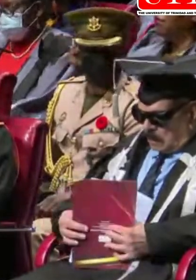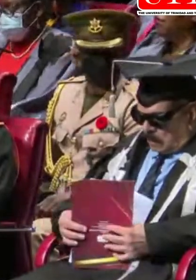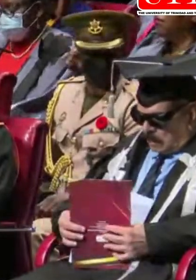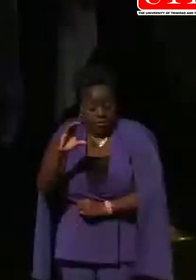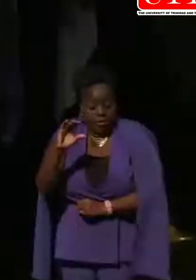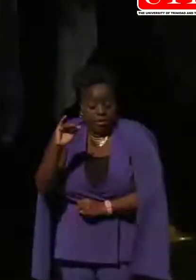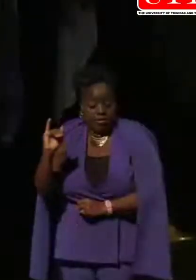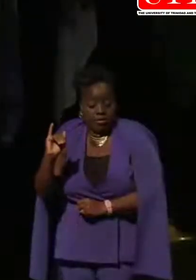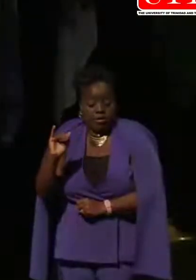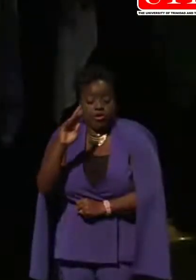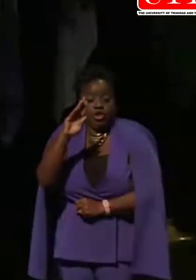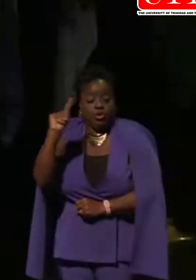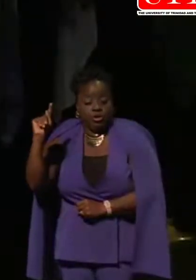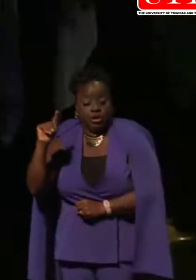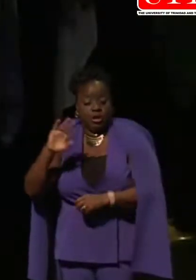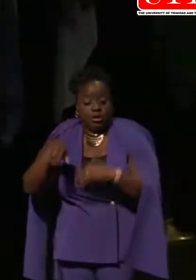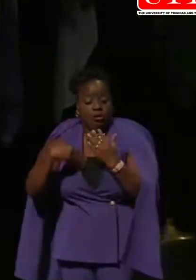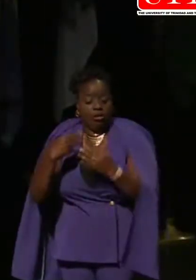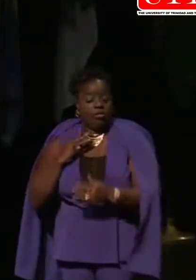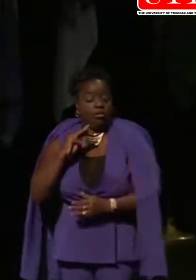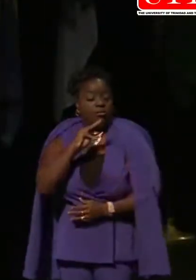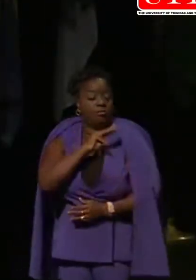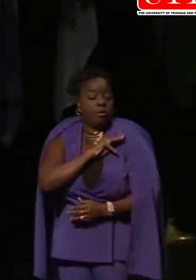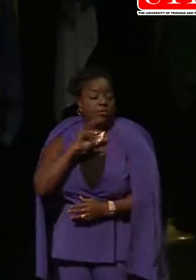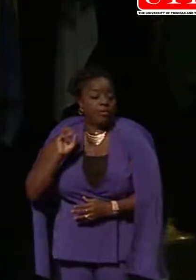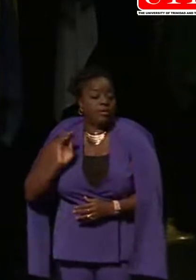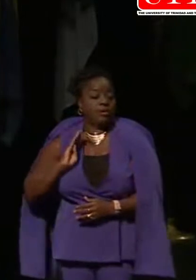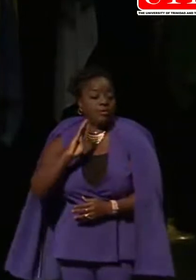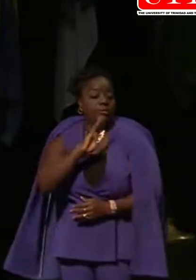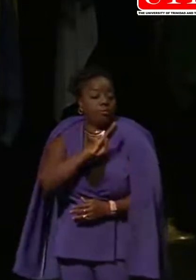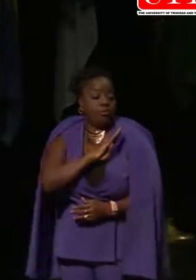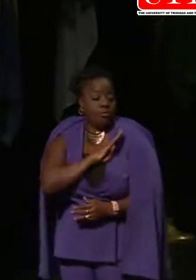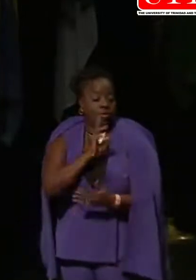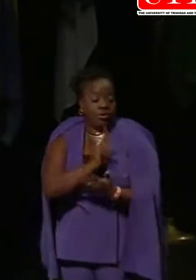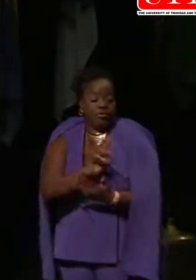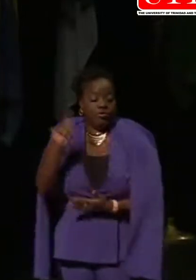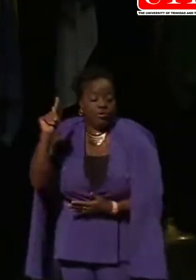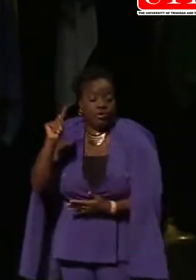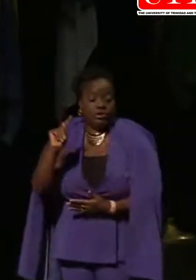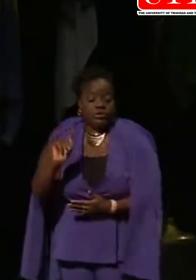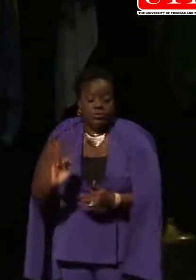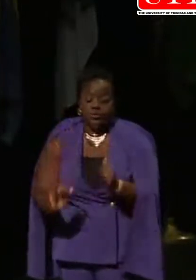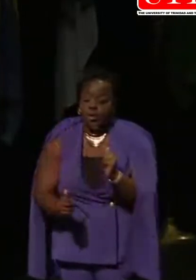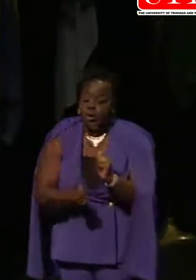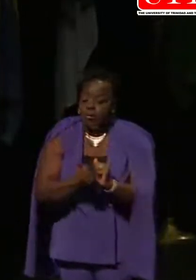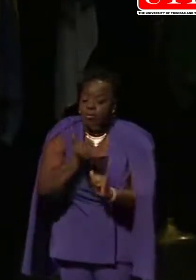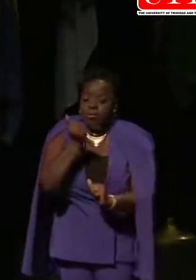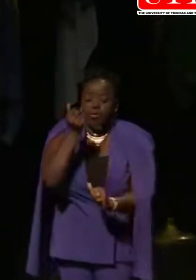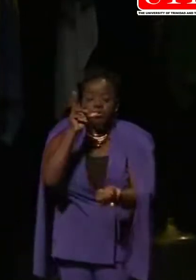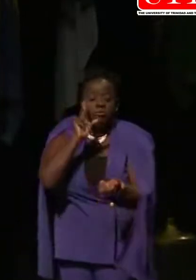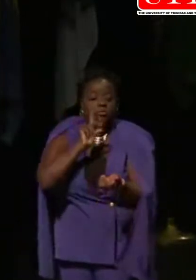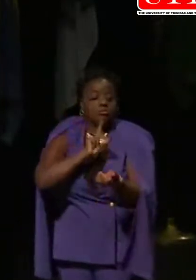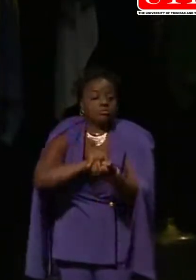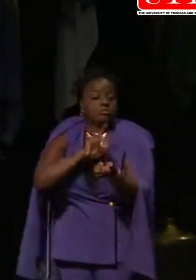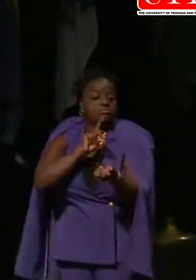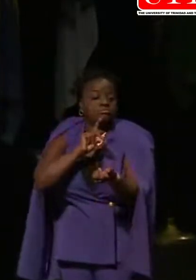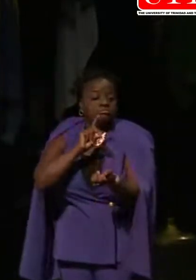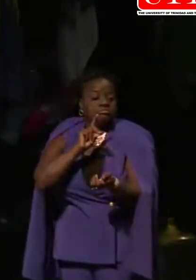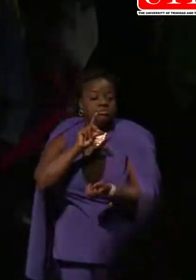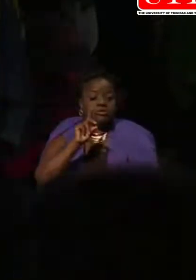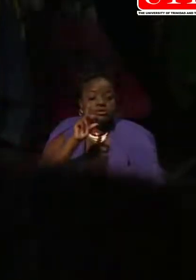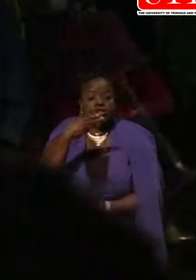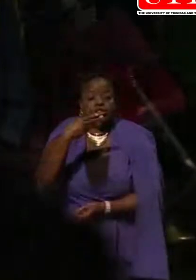Governors, UTT, and other members of the Board of Governors of UTT. The Most Reverend Dr. Charles Jason